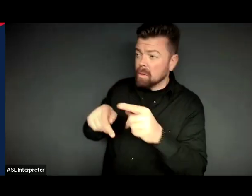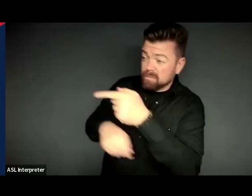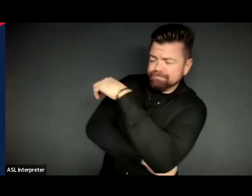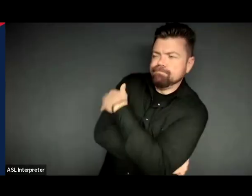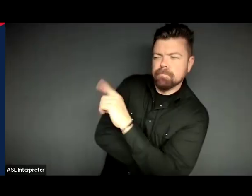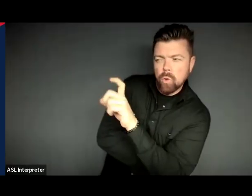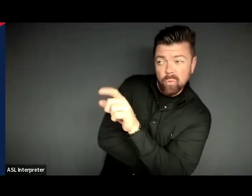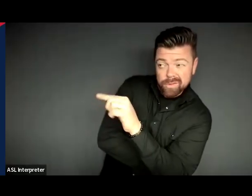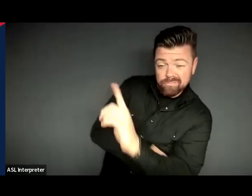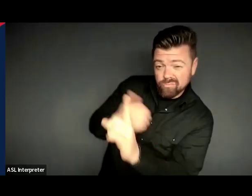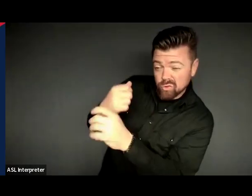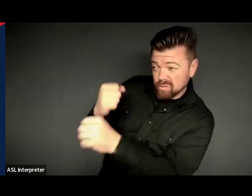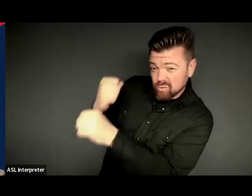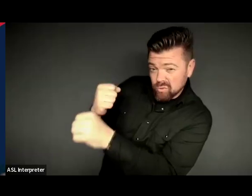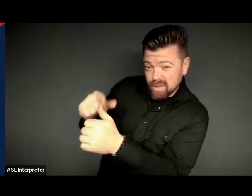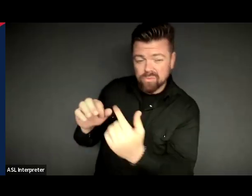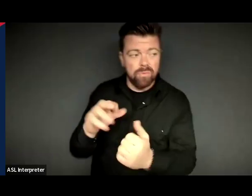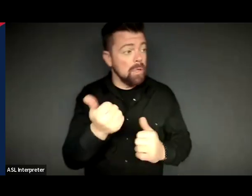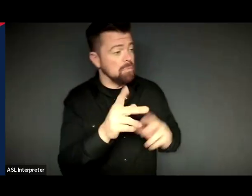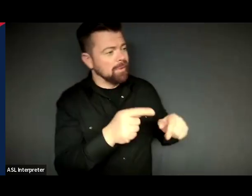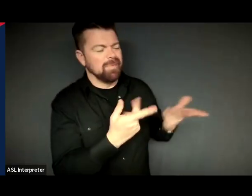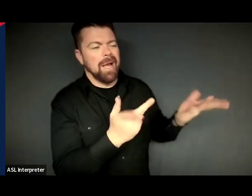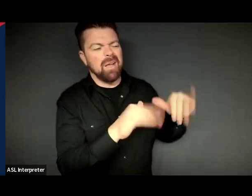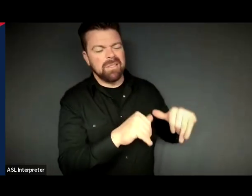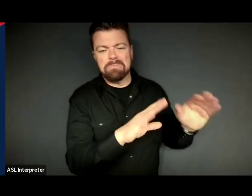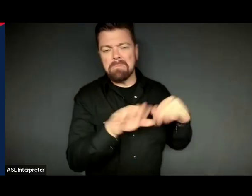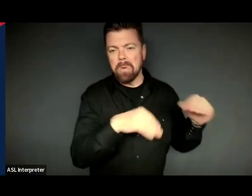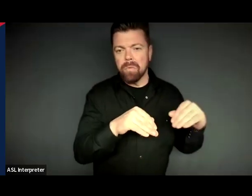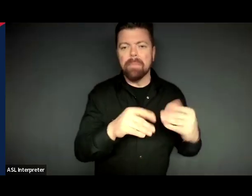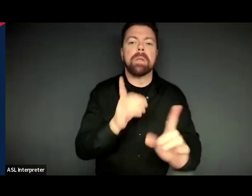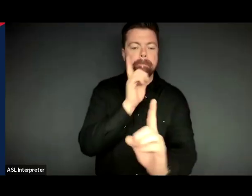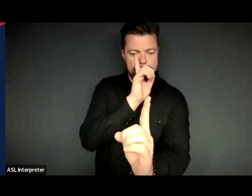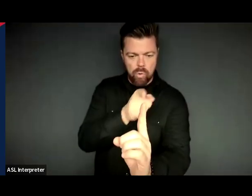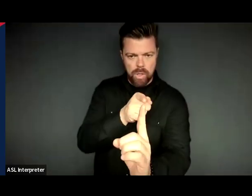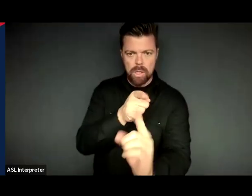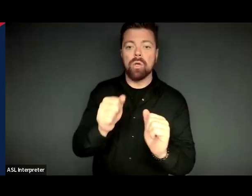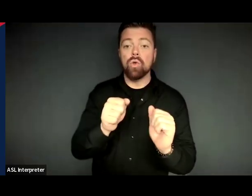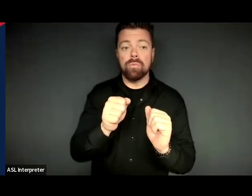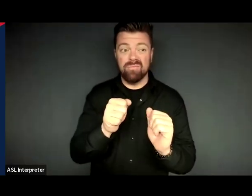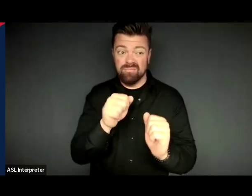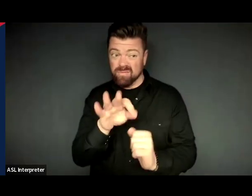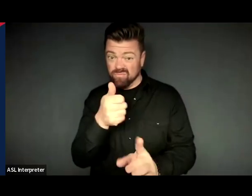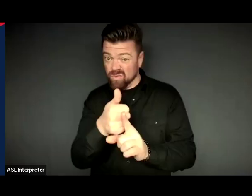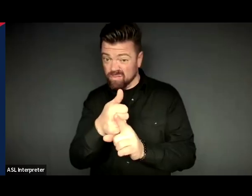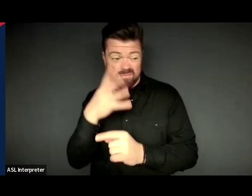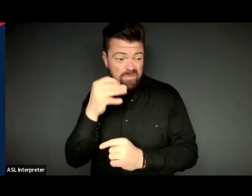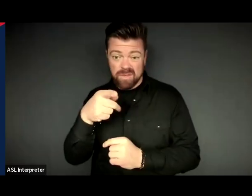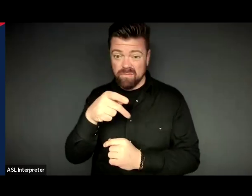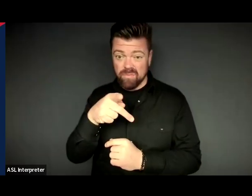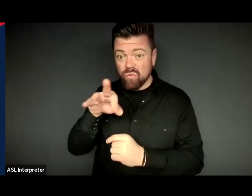call it stretching, some people call it range of motion. But do you move your body where you're paralyzed every single day, a couple